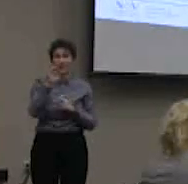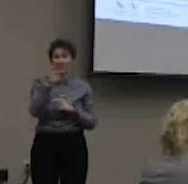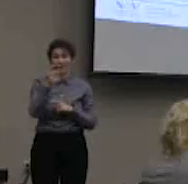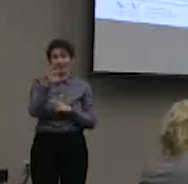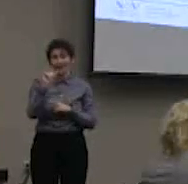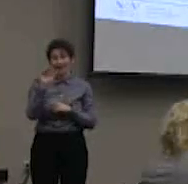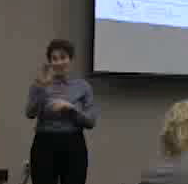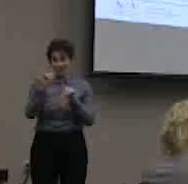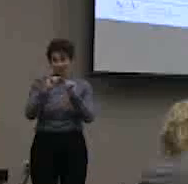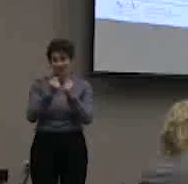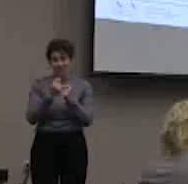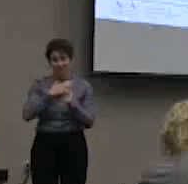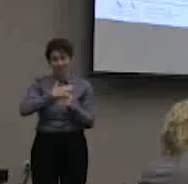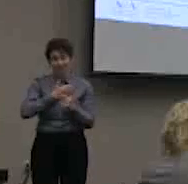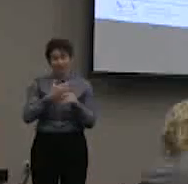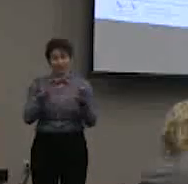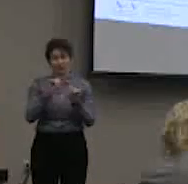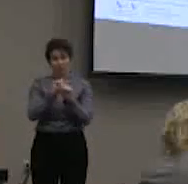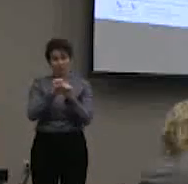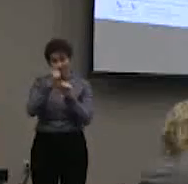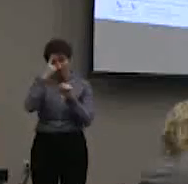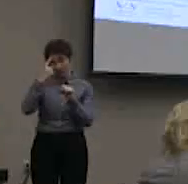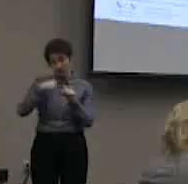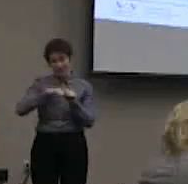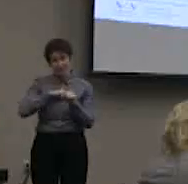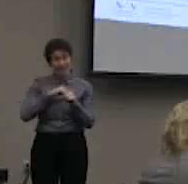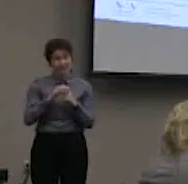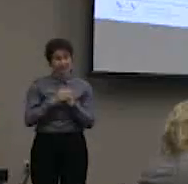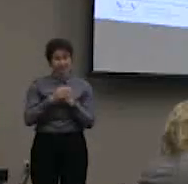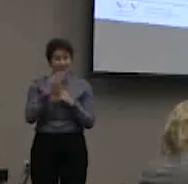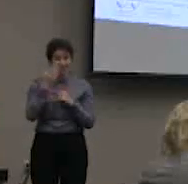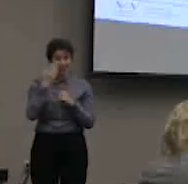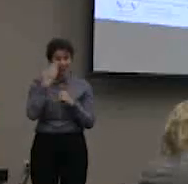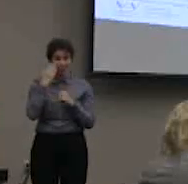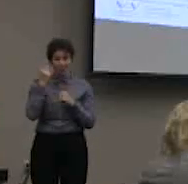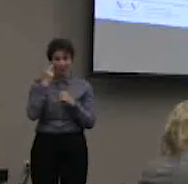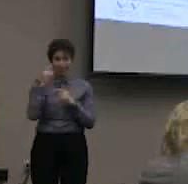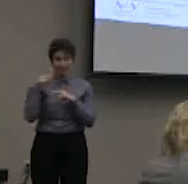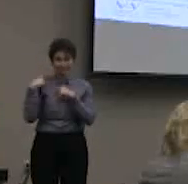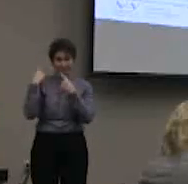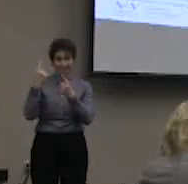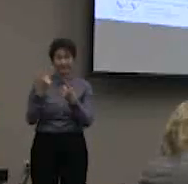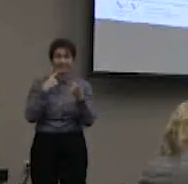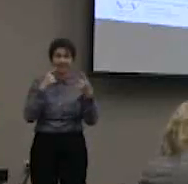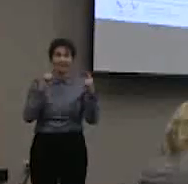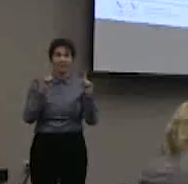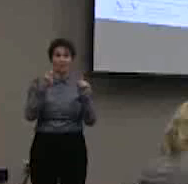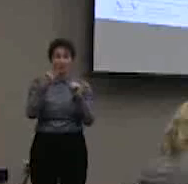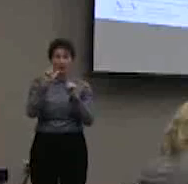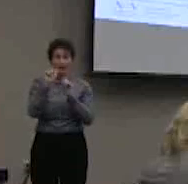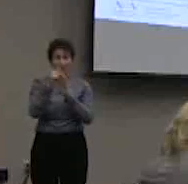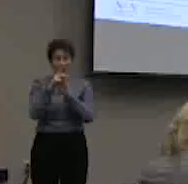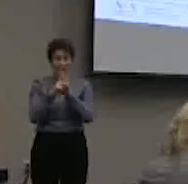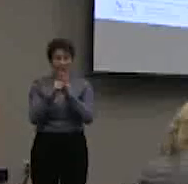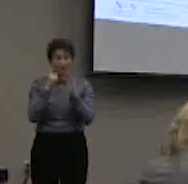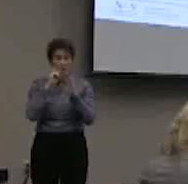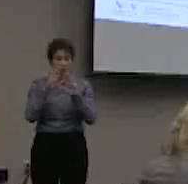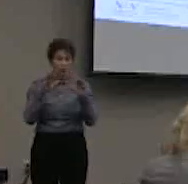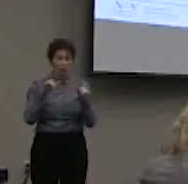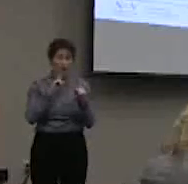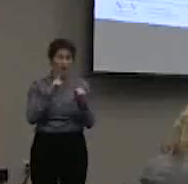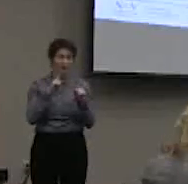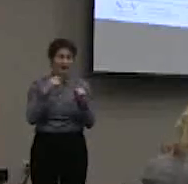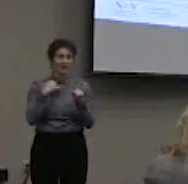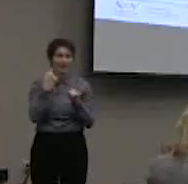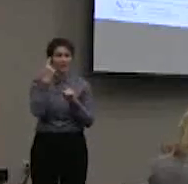us. What we've seen be successful at the Louisiana Posse Institute for Children is really having one message and making it